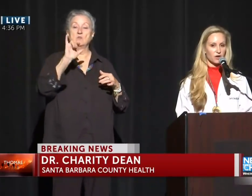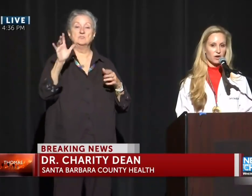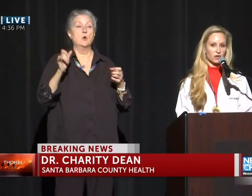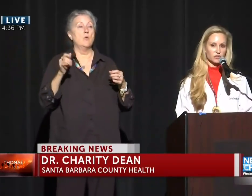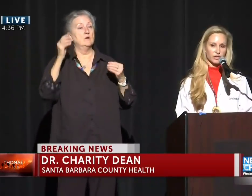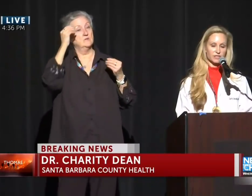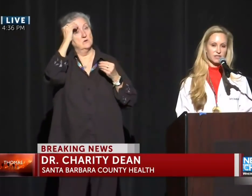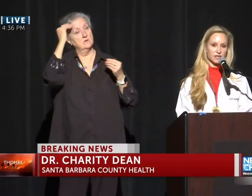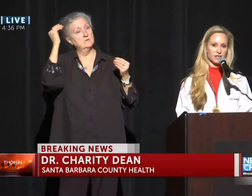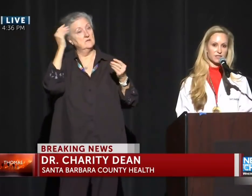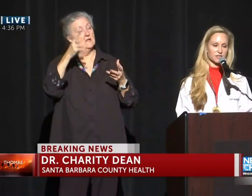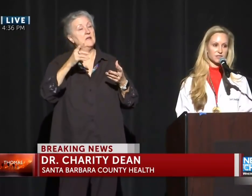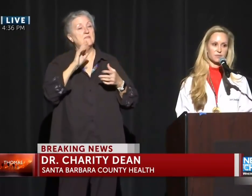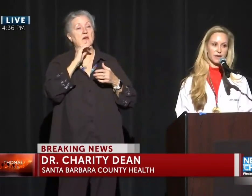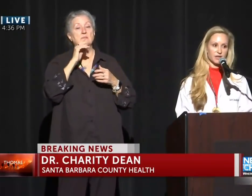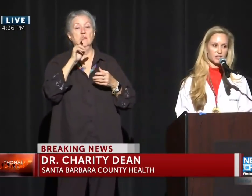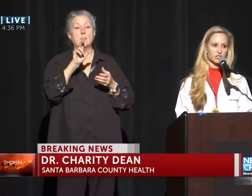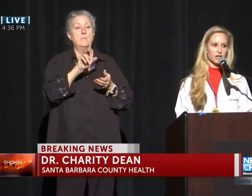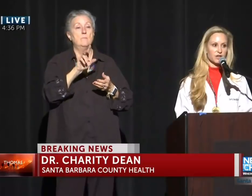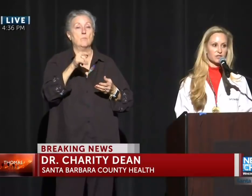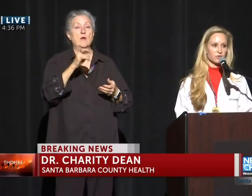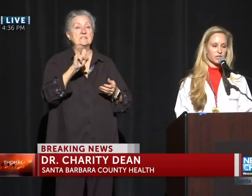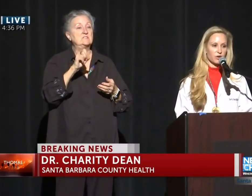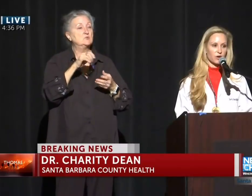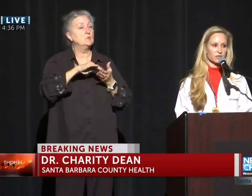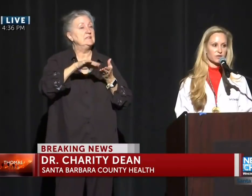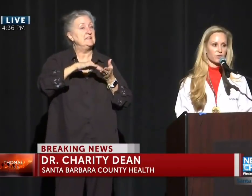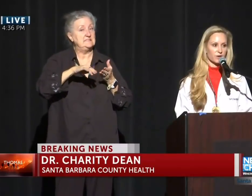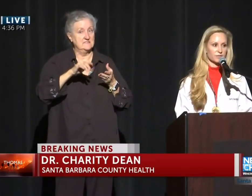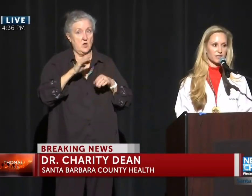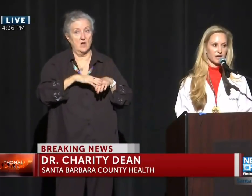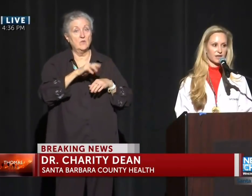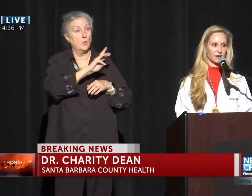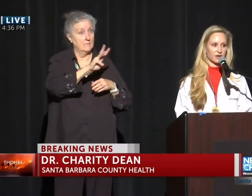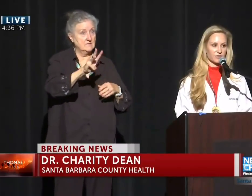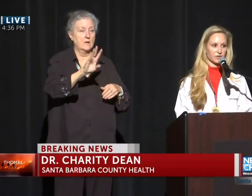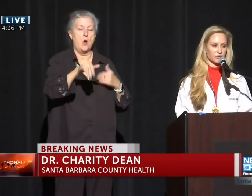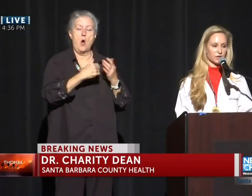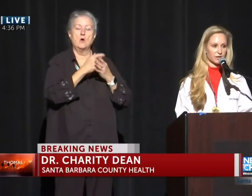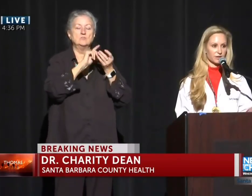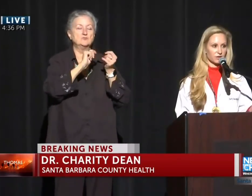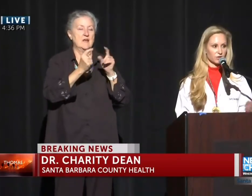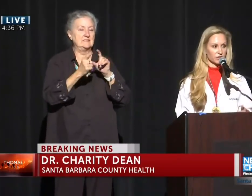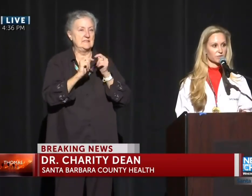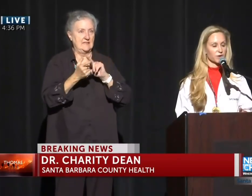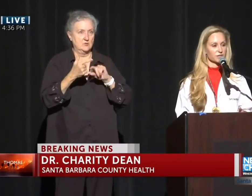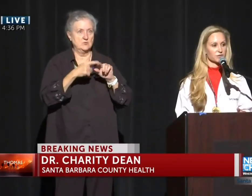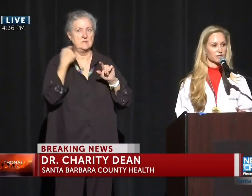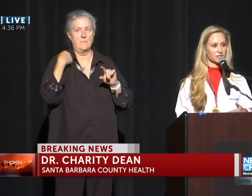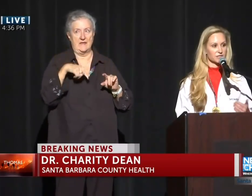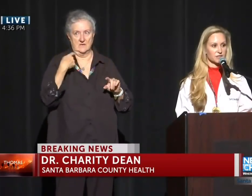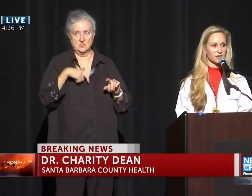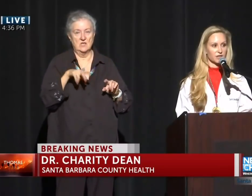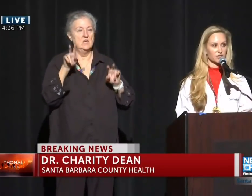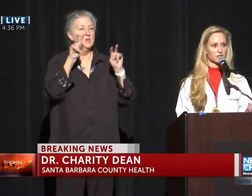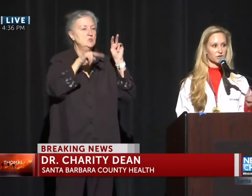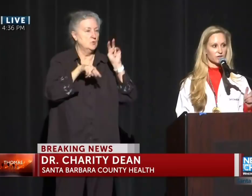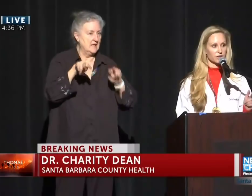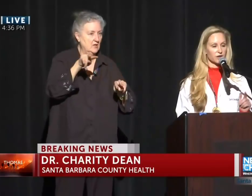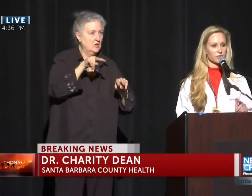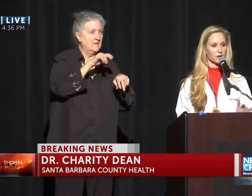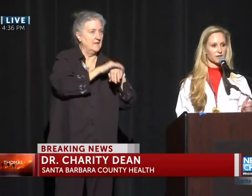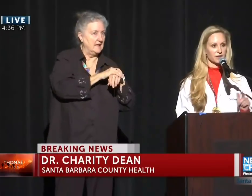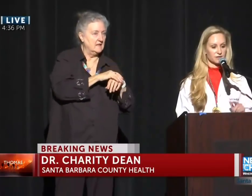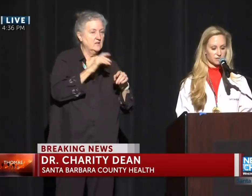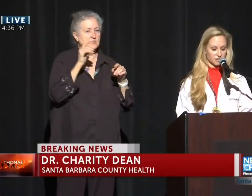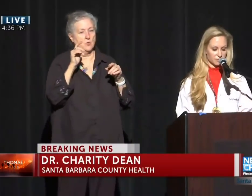website are all translated into Spanish. So when you go onto the website, if you can look at the press releases in English